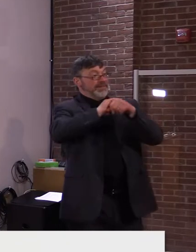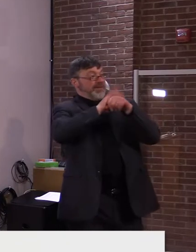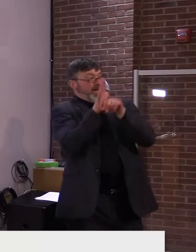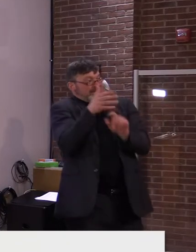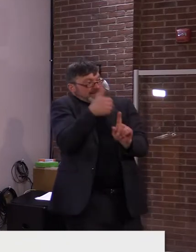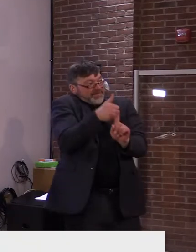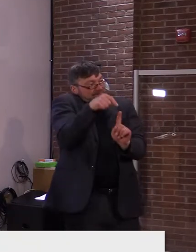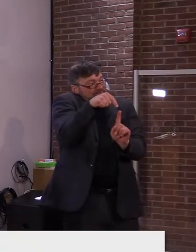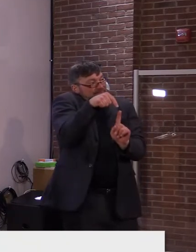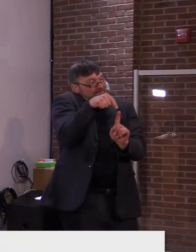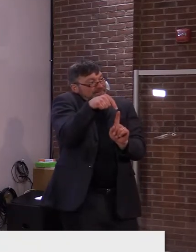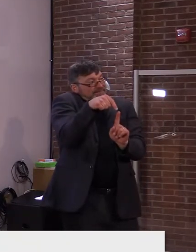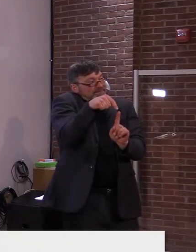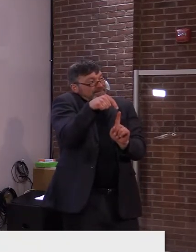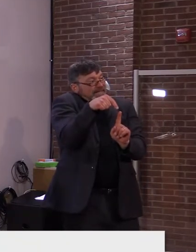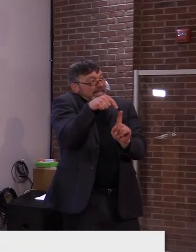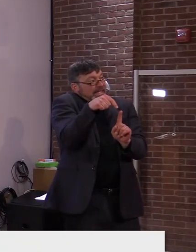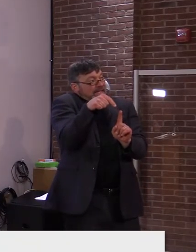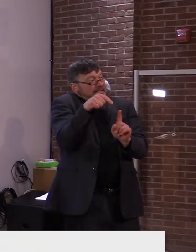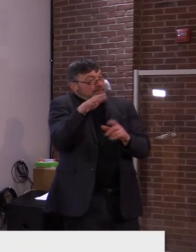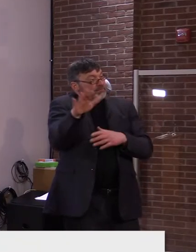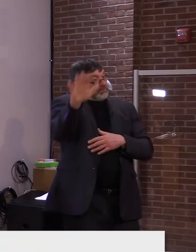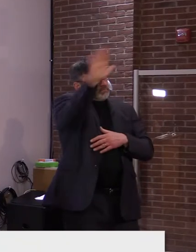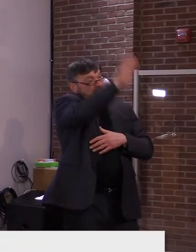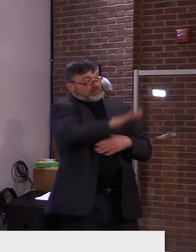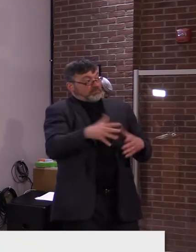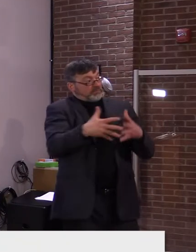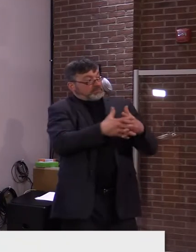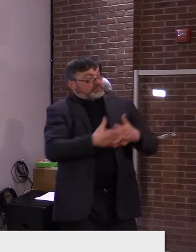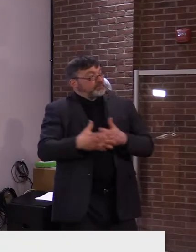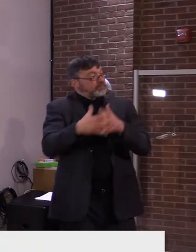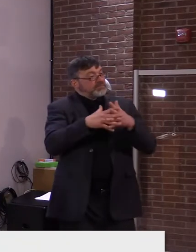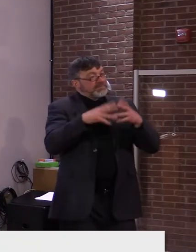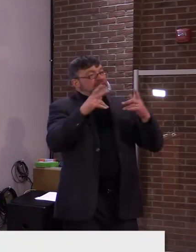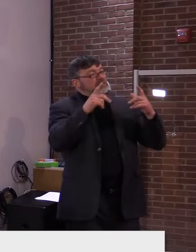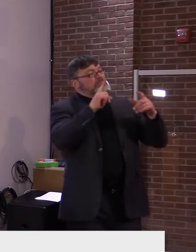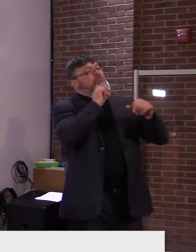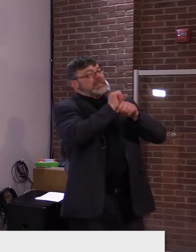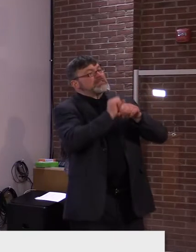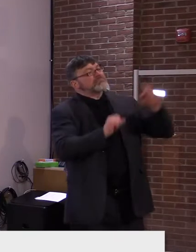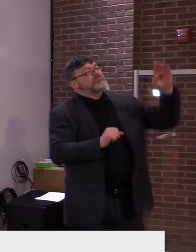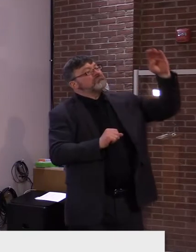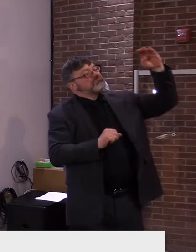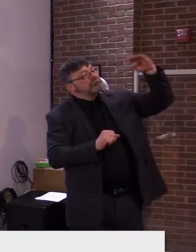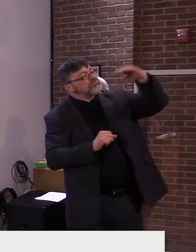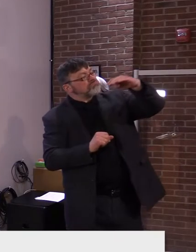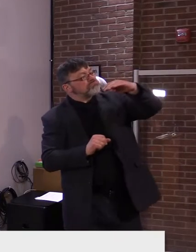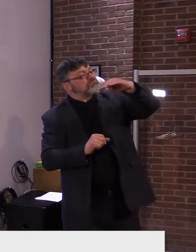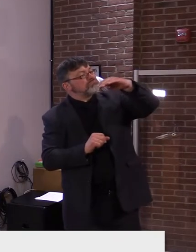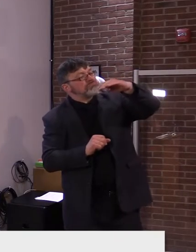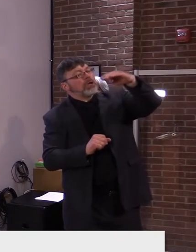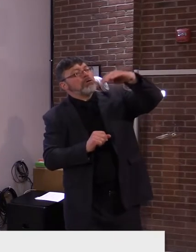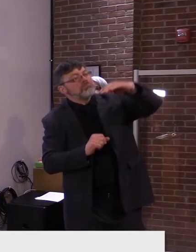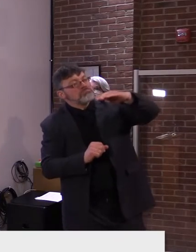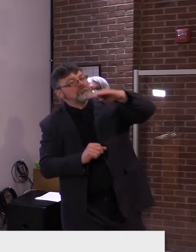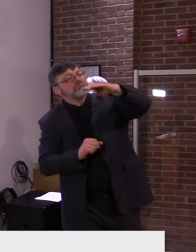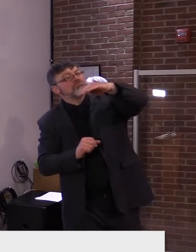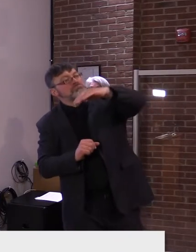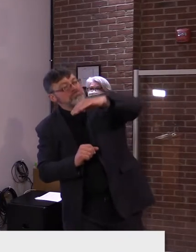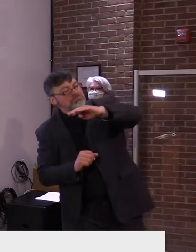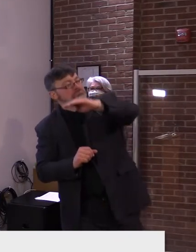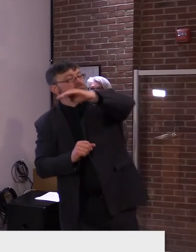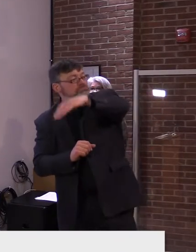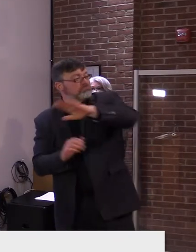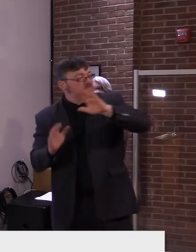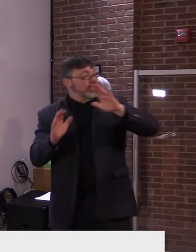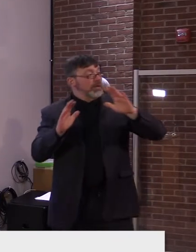small decreases as opposed to where they were before, it's a little harder to predict. Most of the predictions from modeling